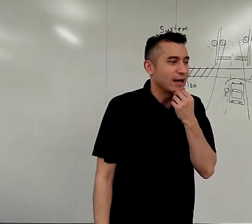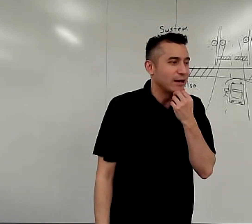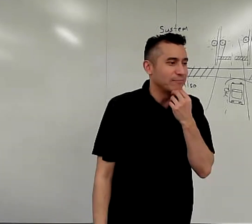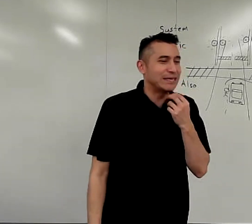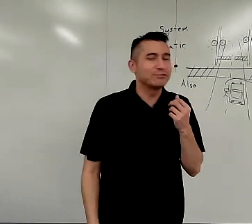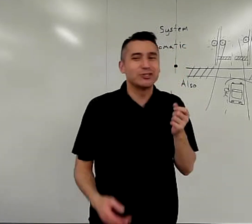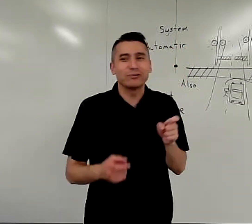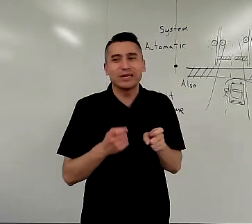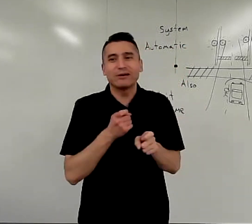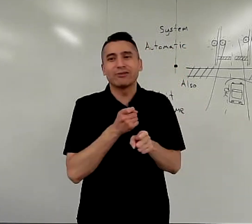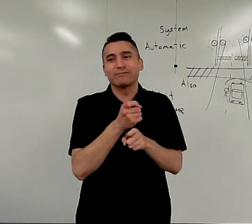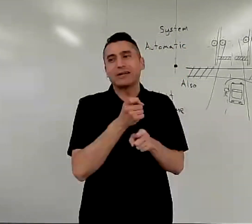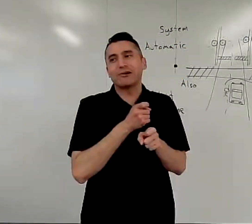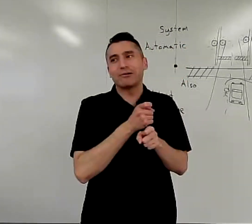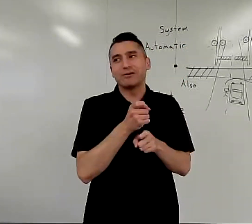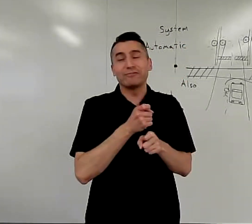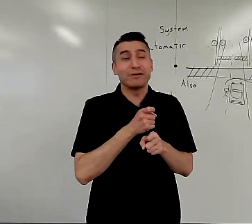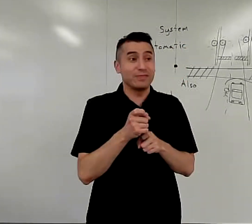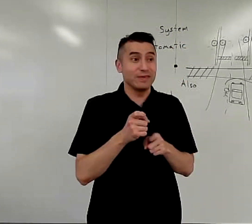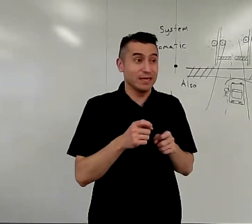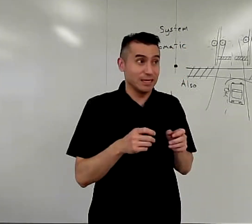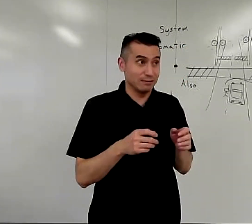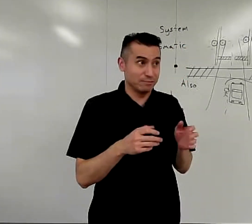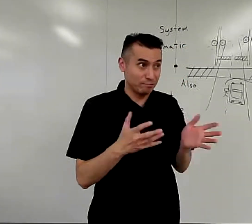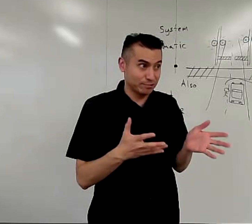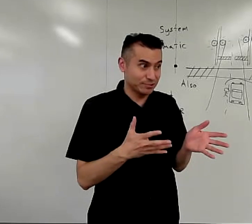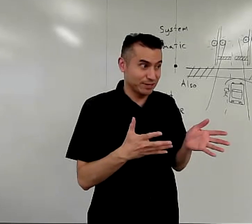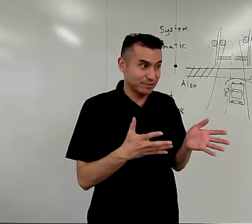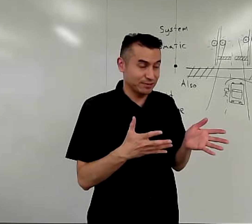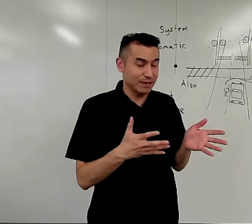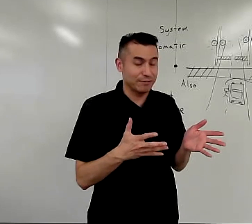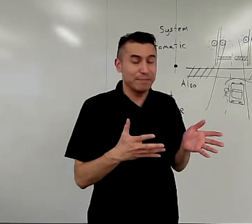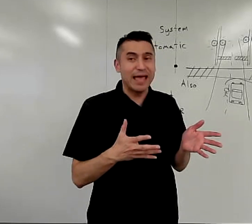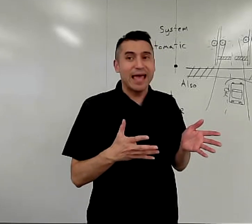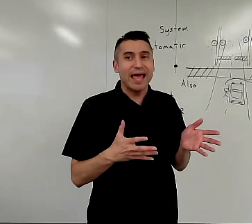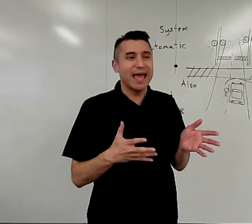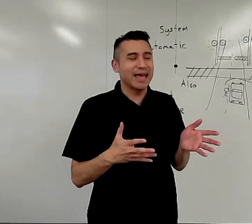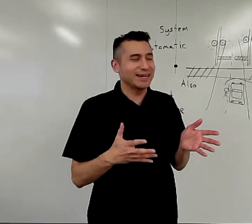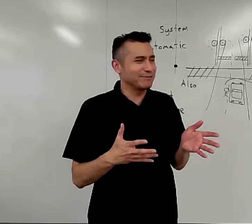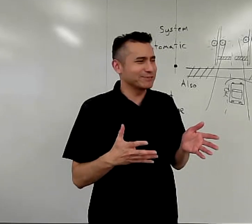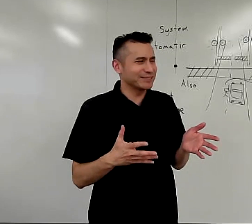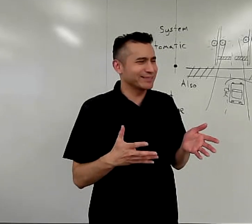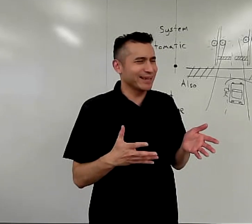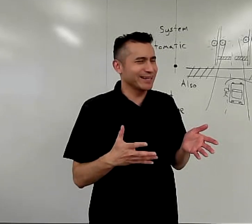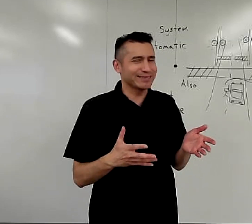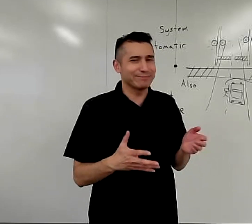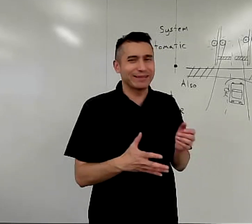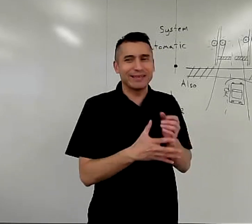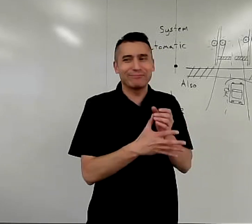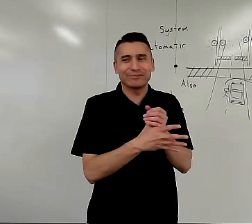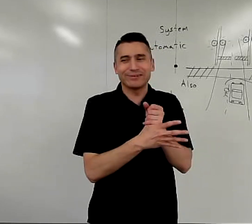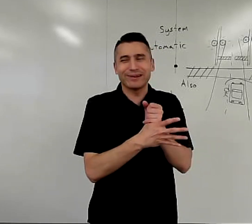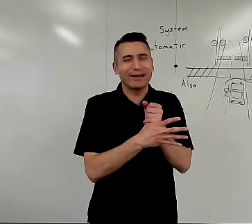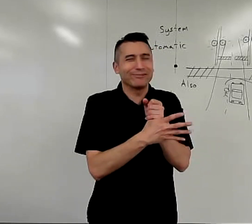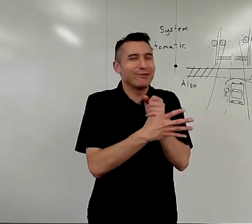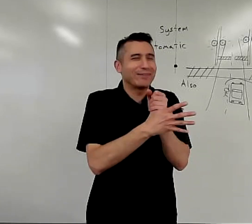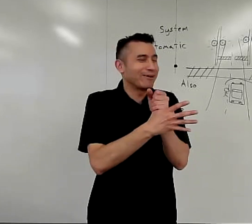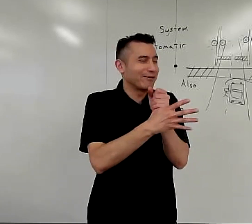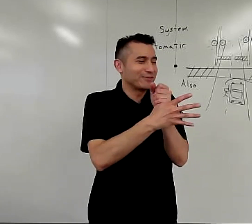he was joking on the red carpet with the reporters there. And he was signing something. They were, I don't know how they got off